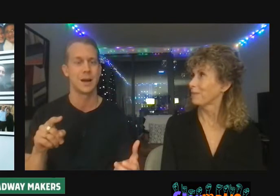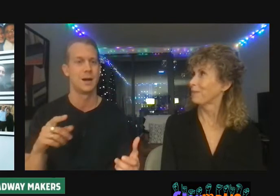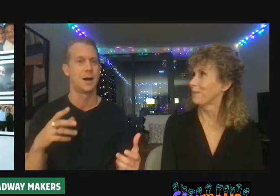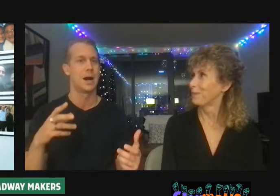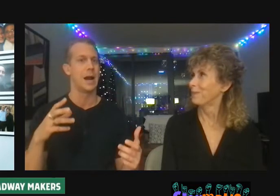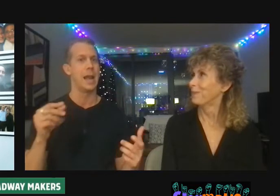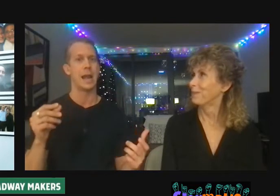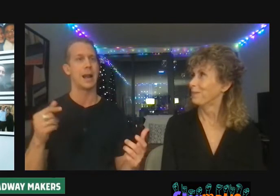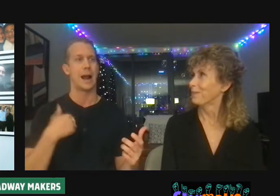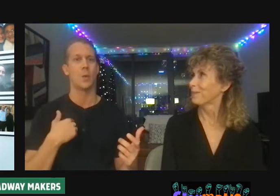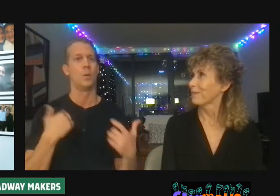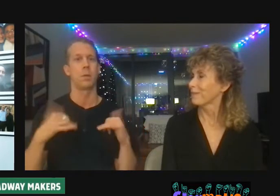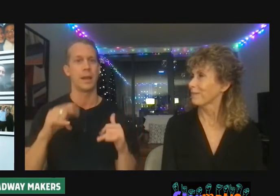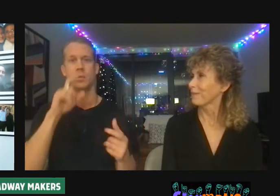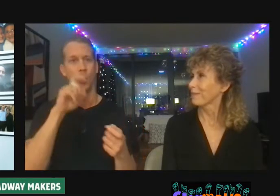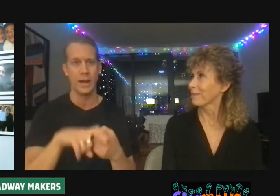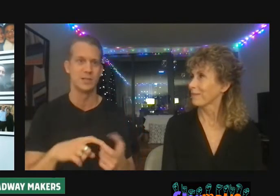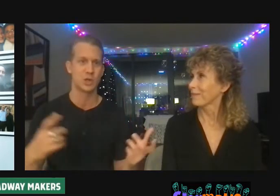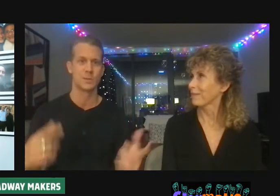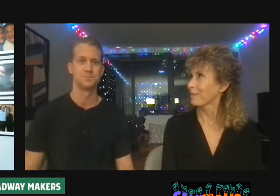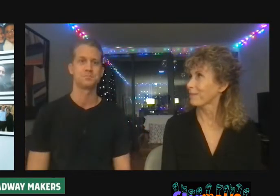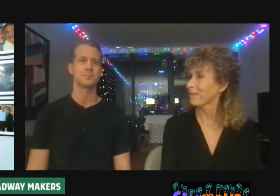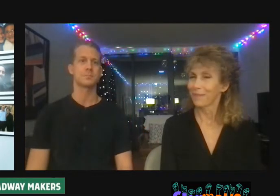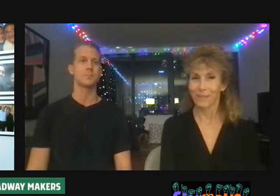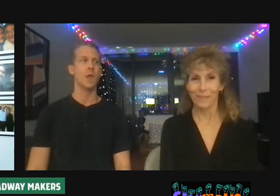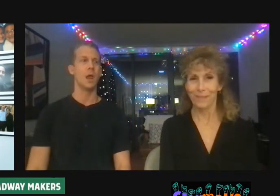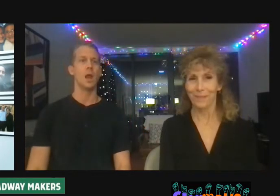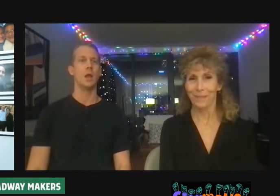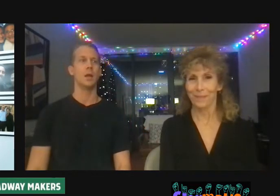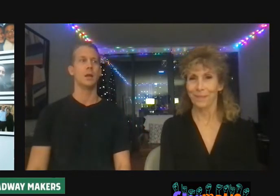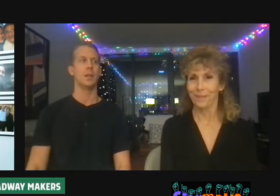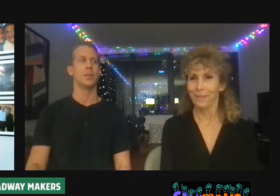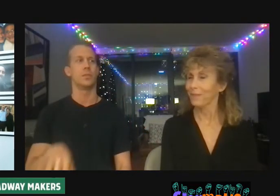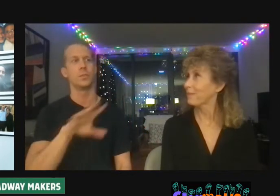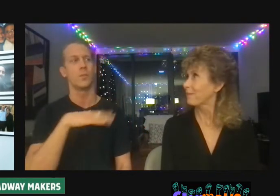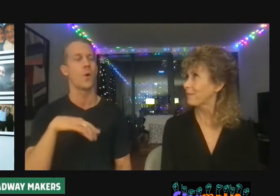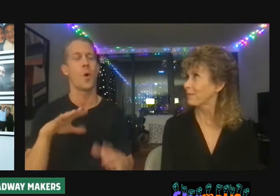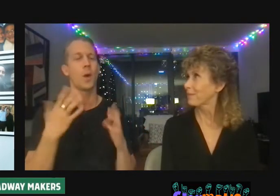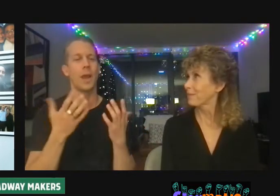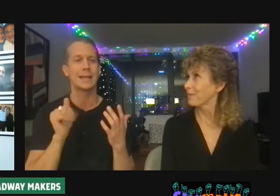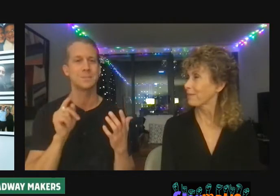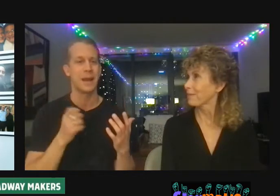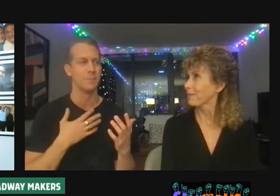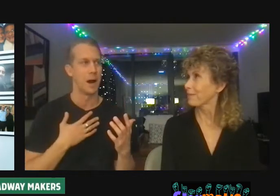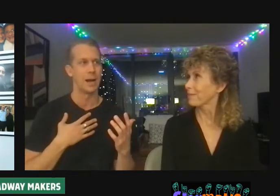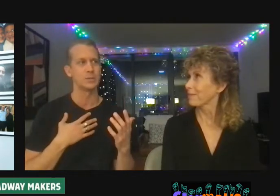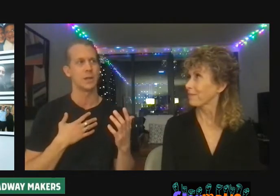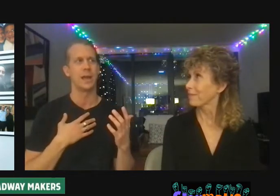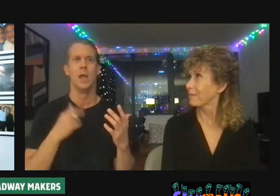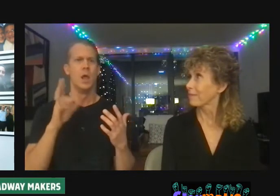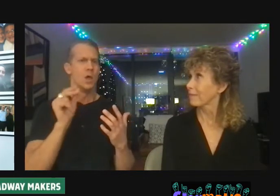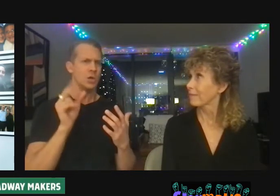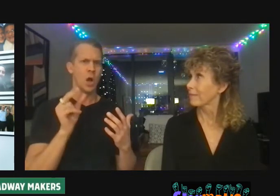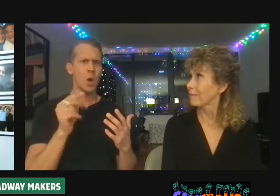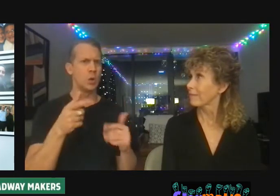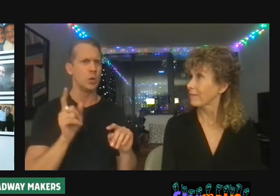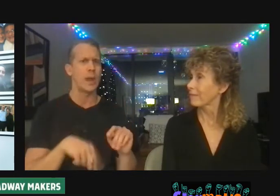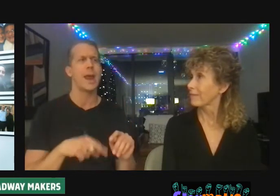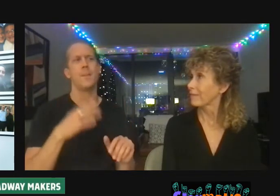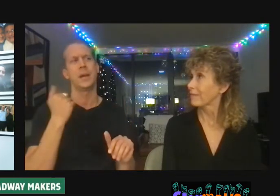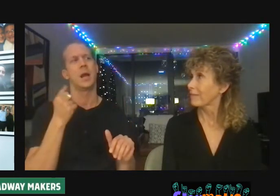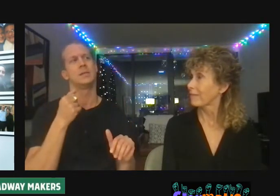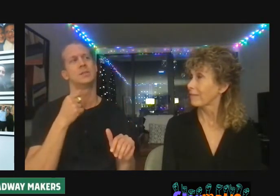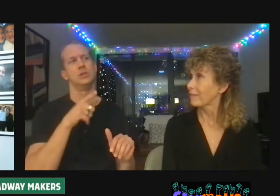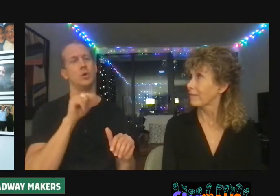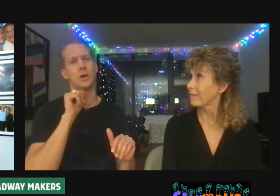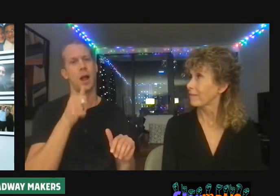Oz, and I will play the witch. And the whole classmate of mine was like, no, you